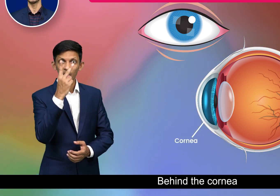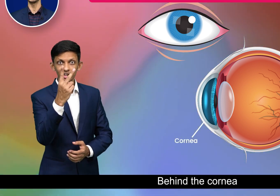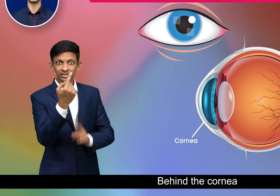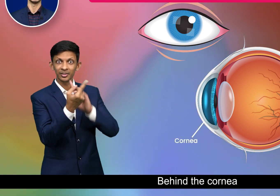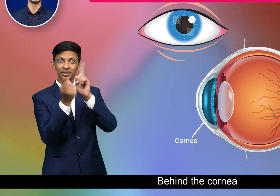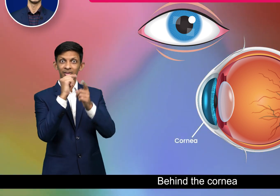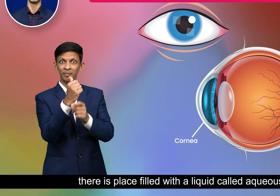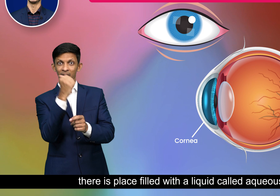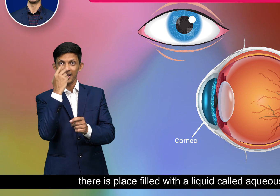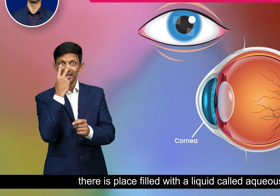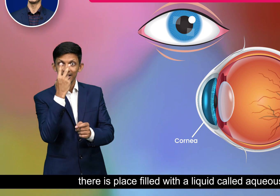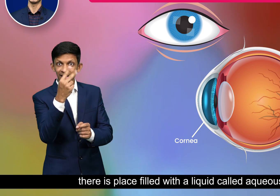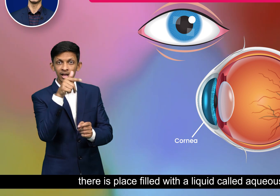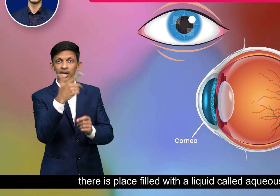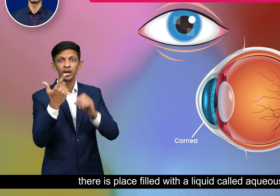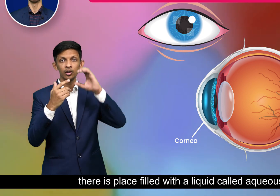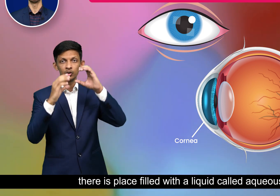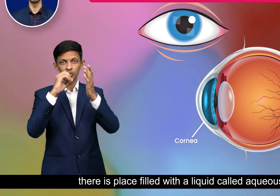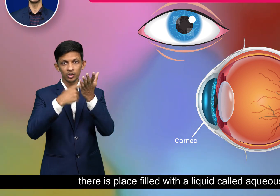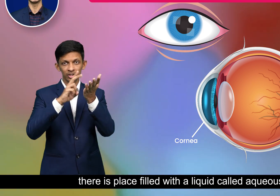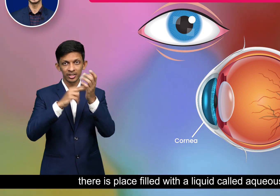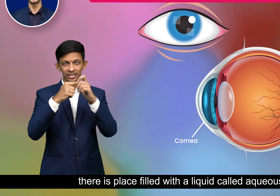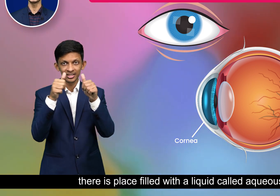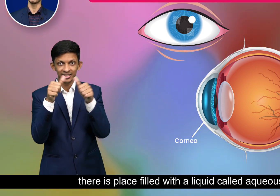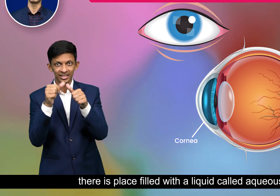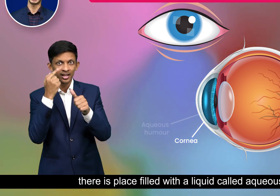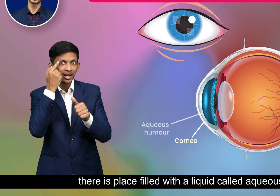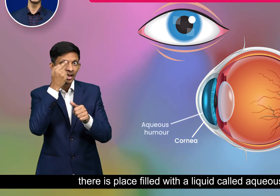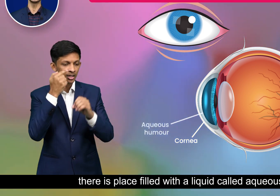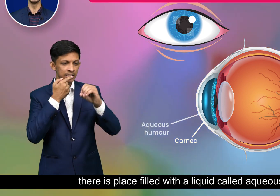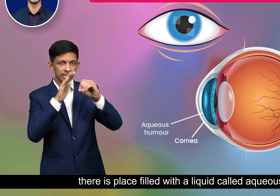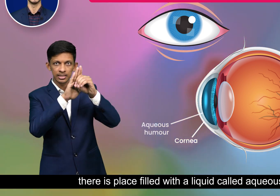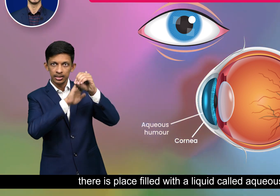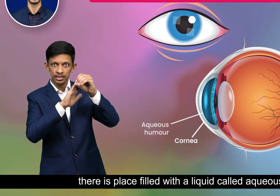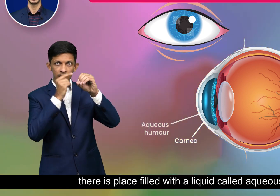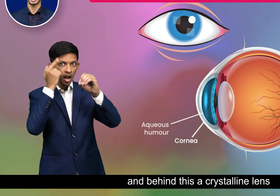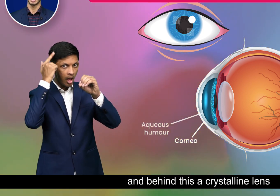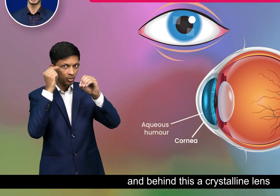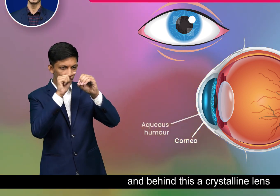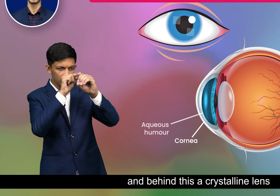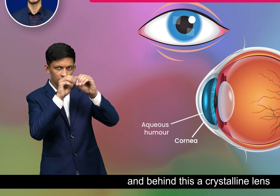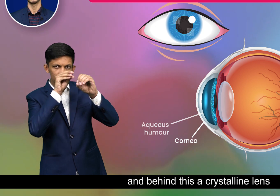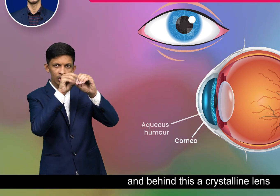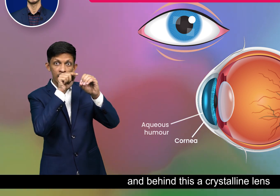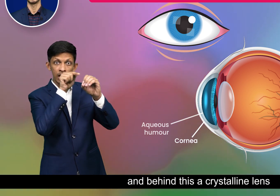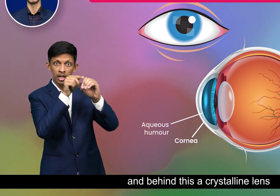Behind the cornea, there is place filled with a liquid called aqueous humor,